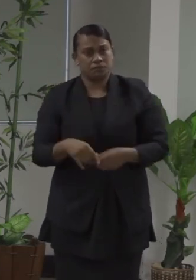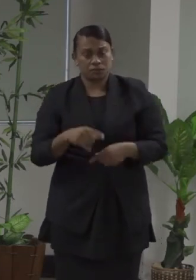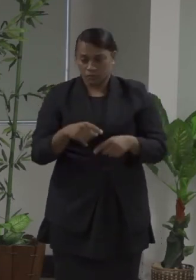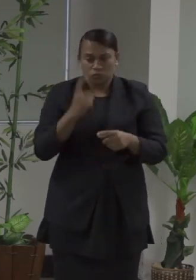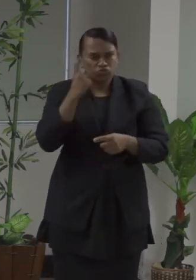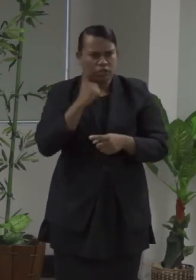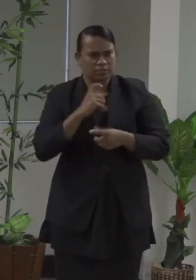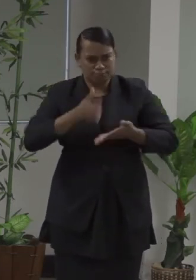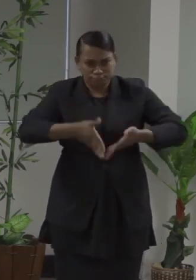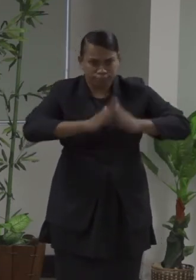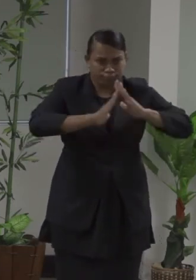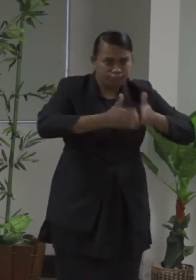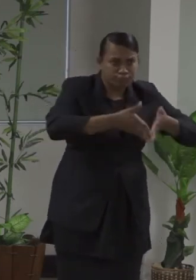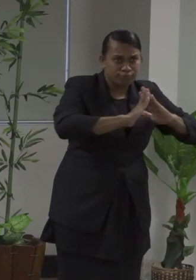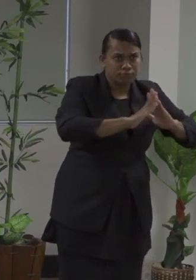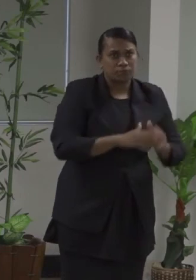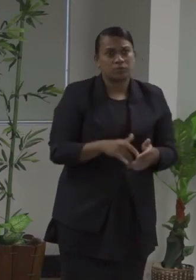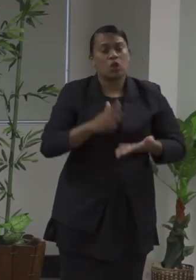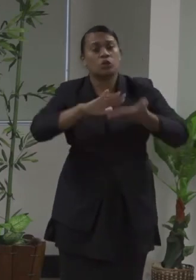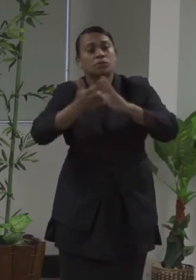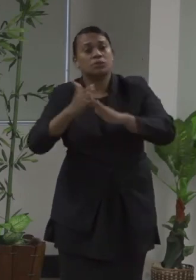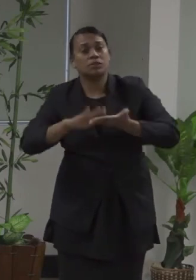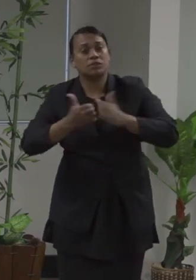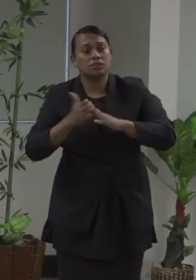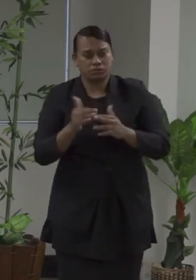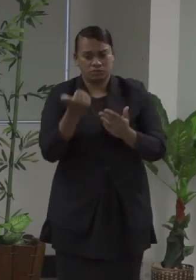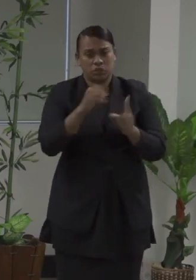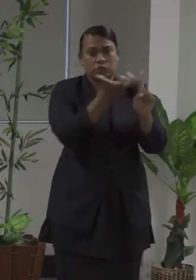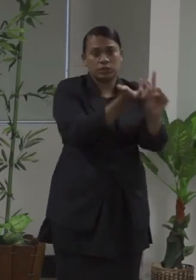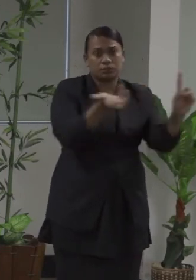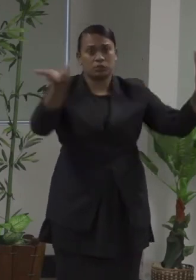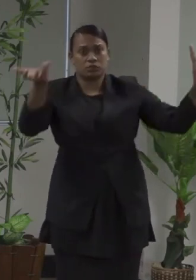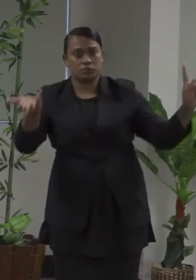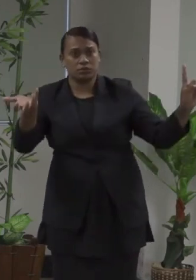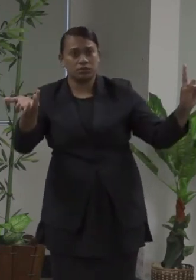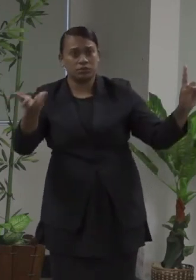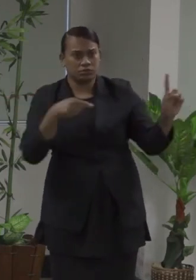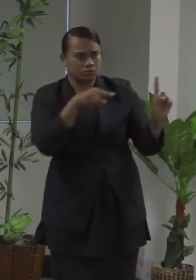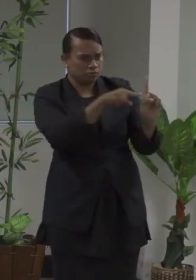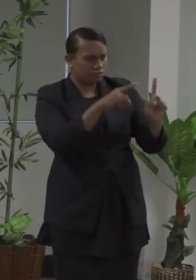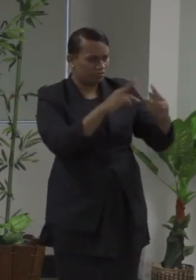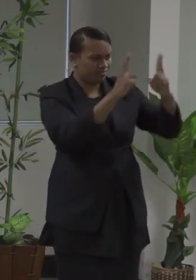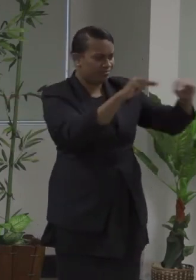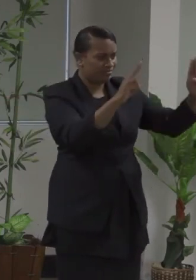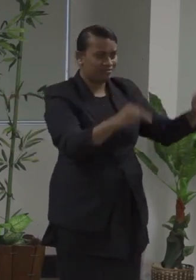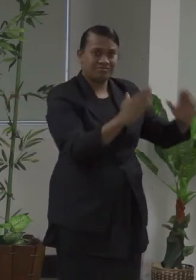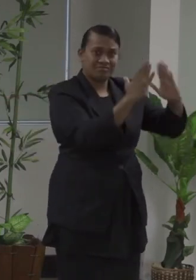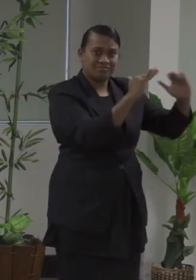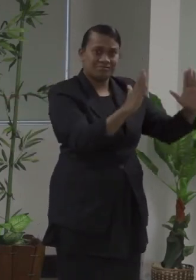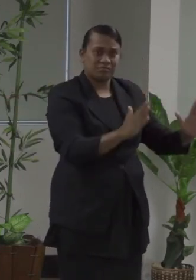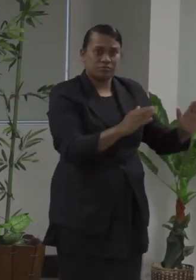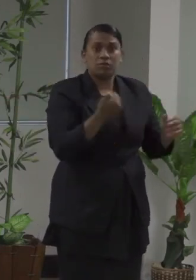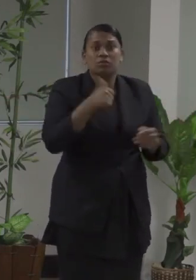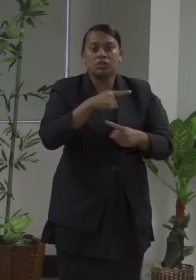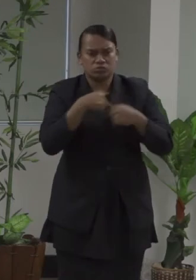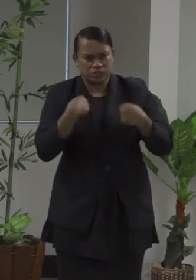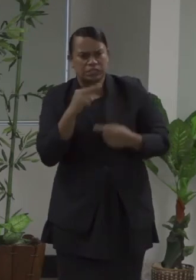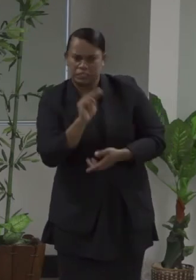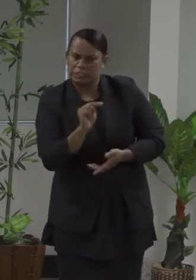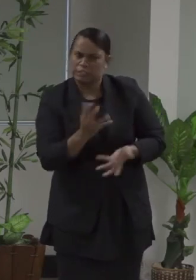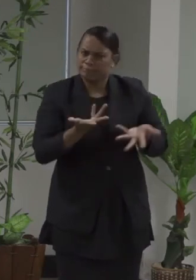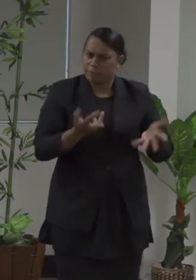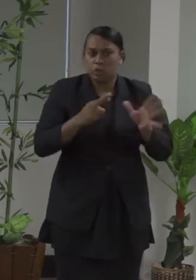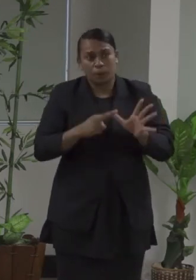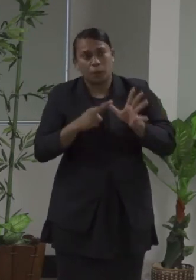community isolation facility as per our preparedness and response plan. These